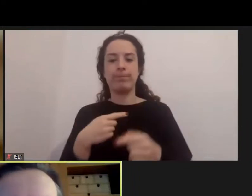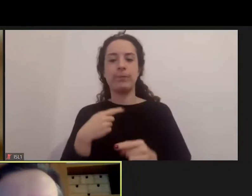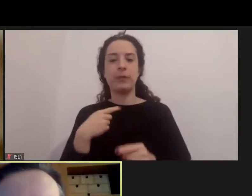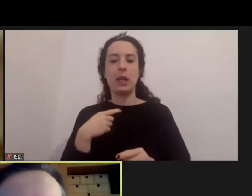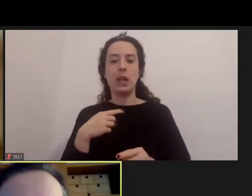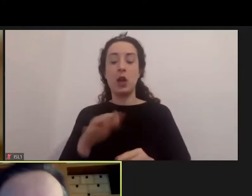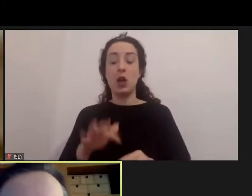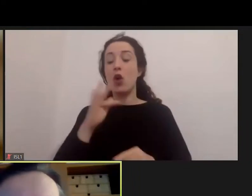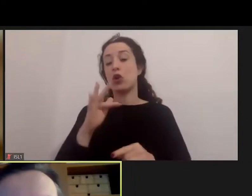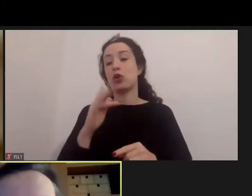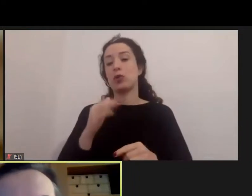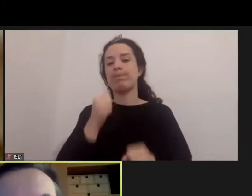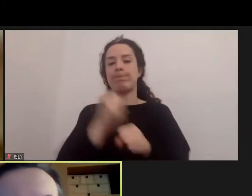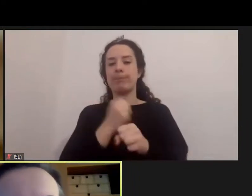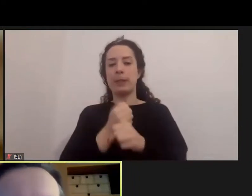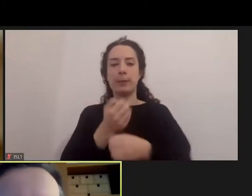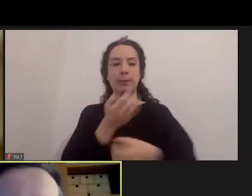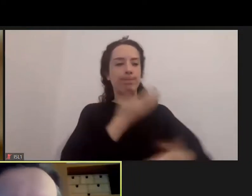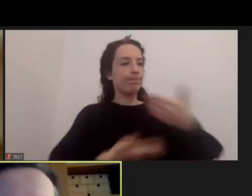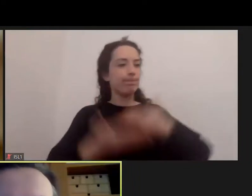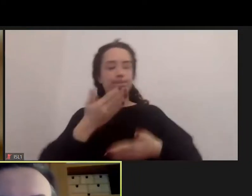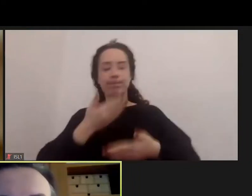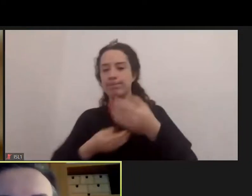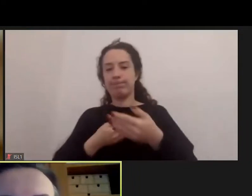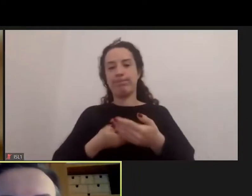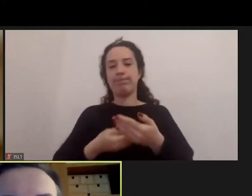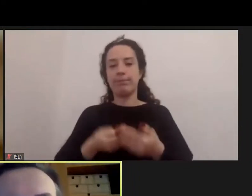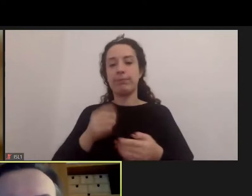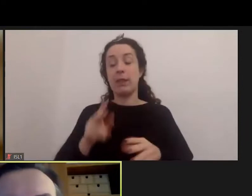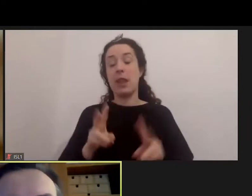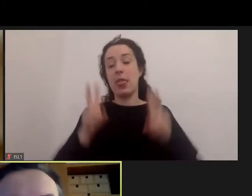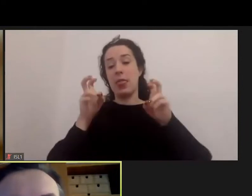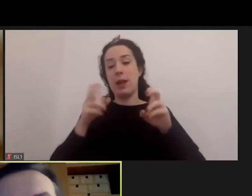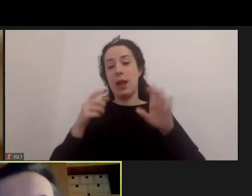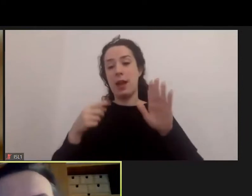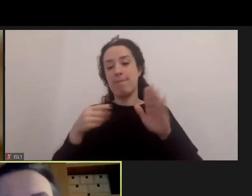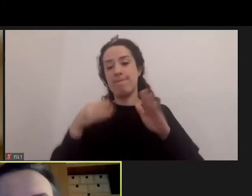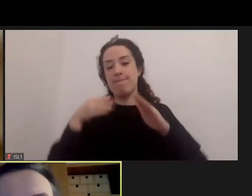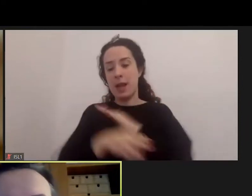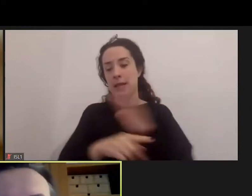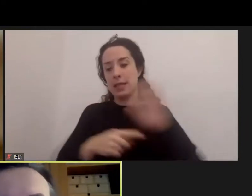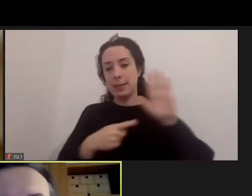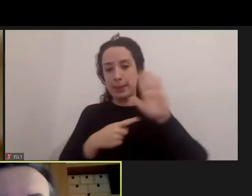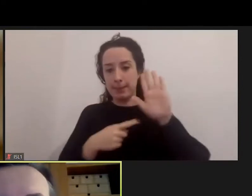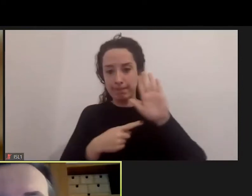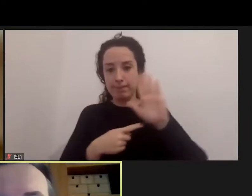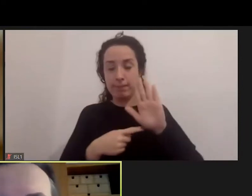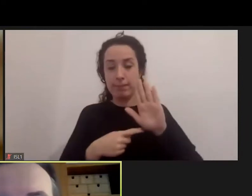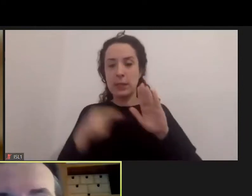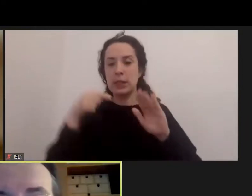done until now by ACCESSIBILITECH. Indeed, I work in the Commission and I'm responsible for